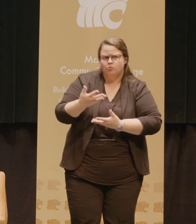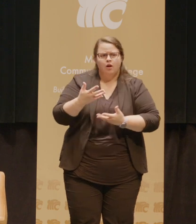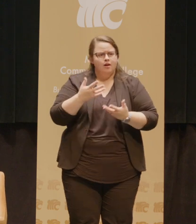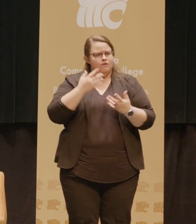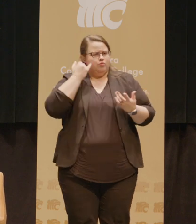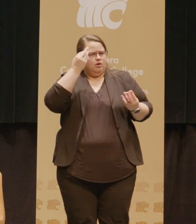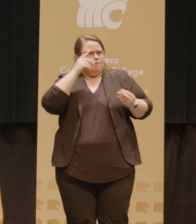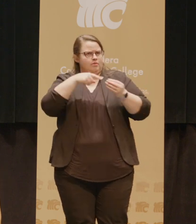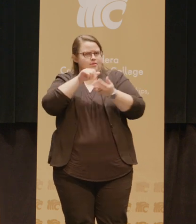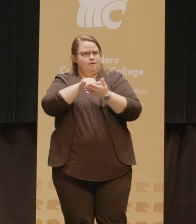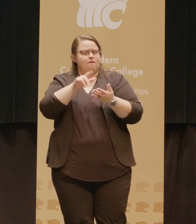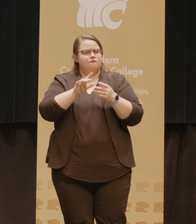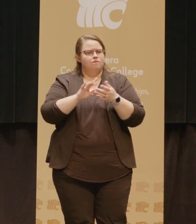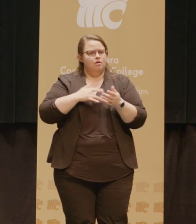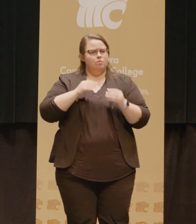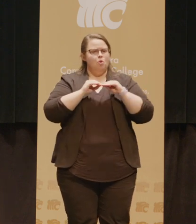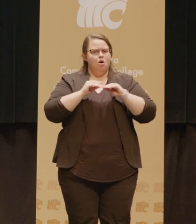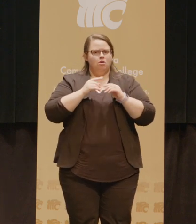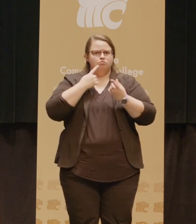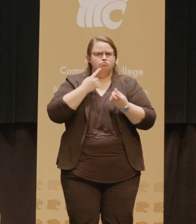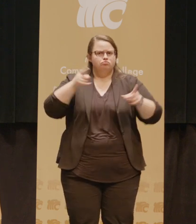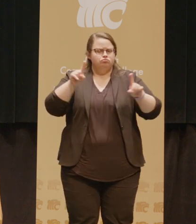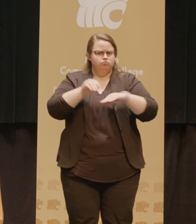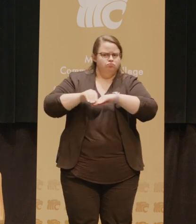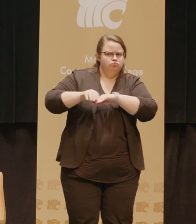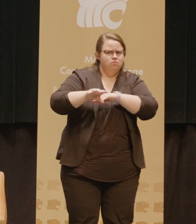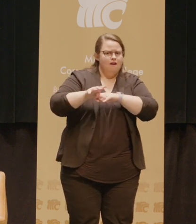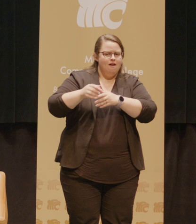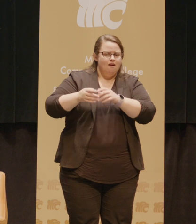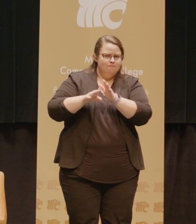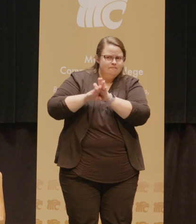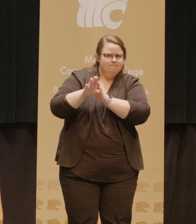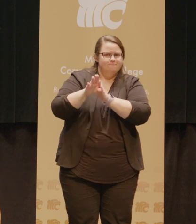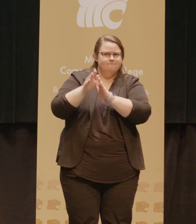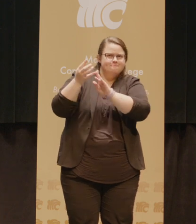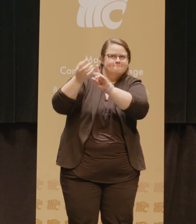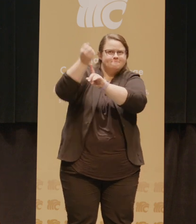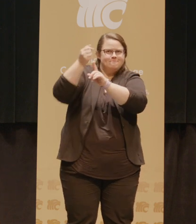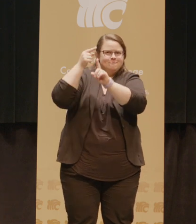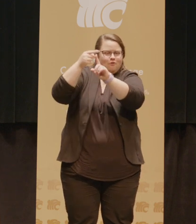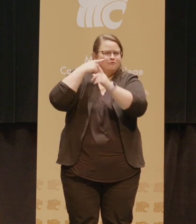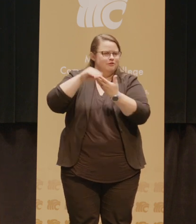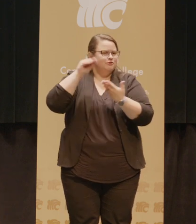you become more effective in terms of helping that student reach their goals.